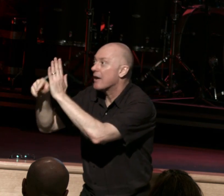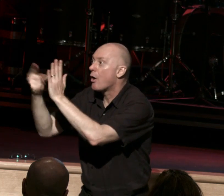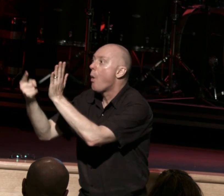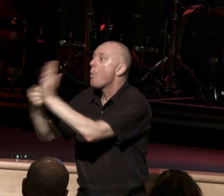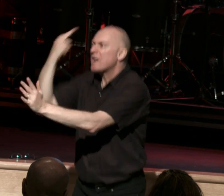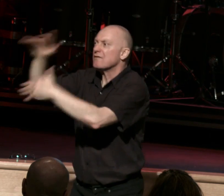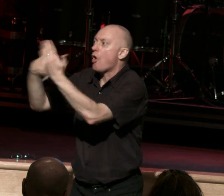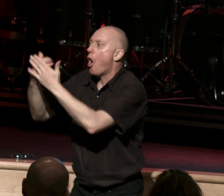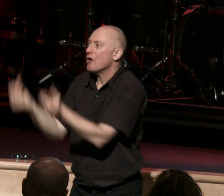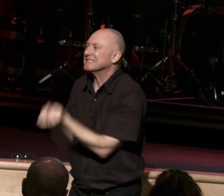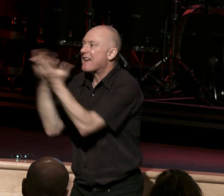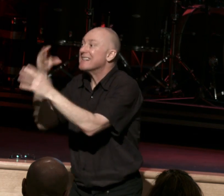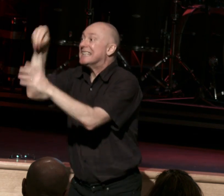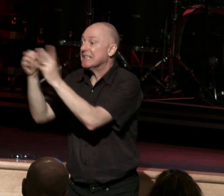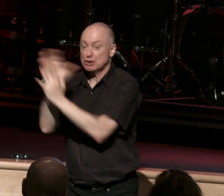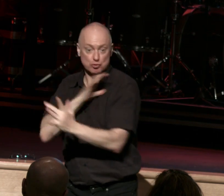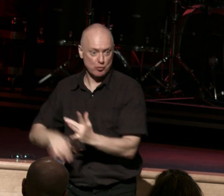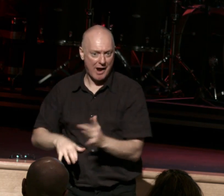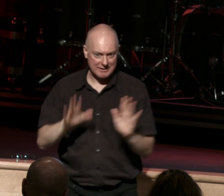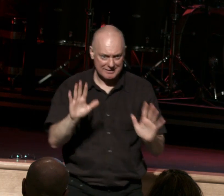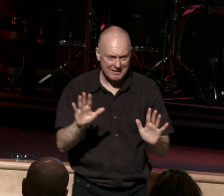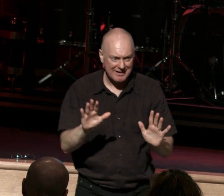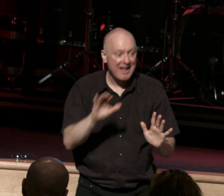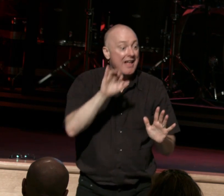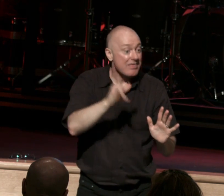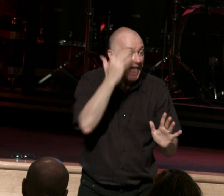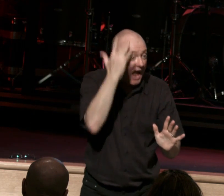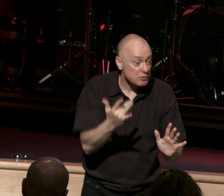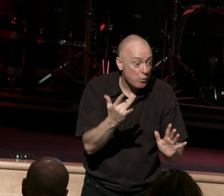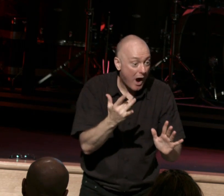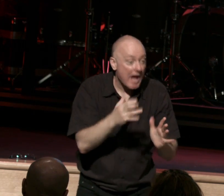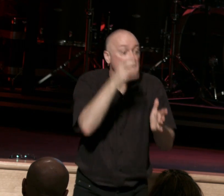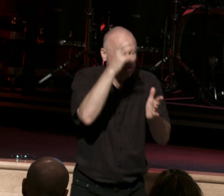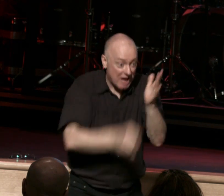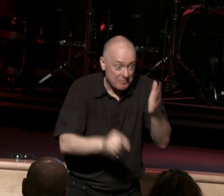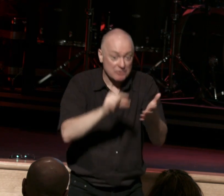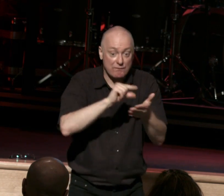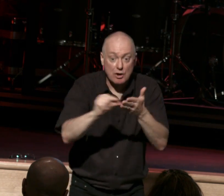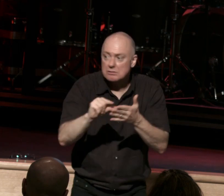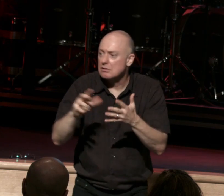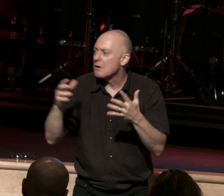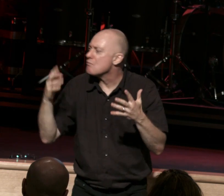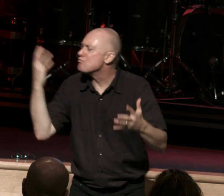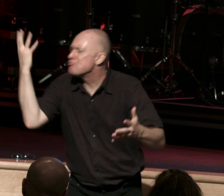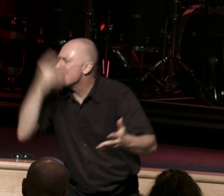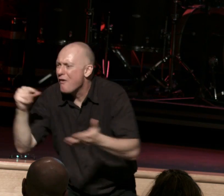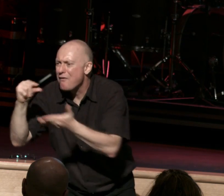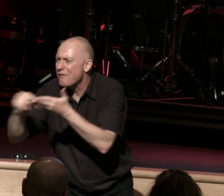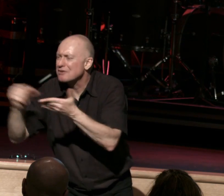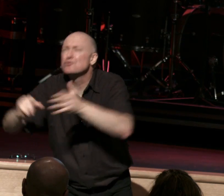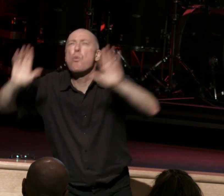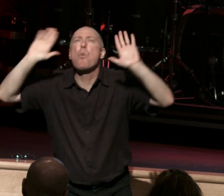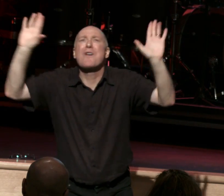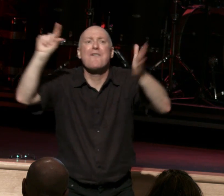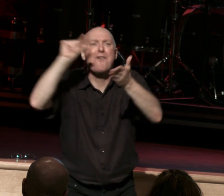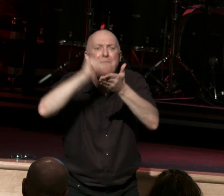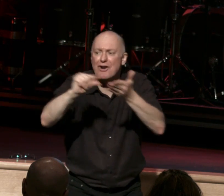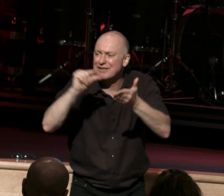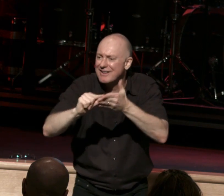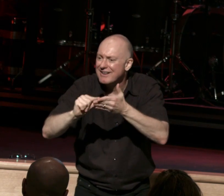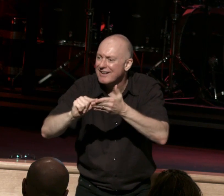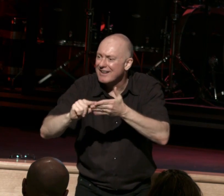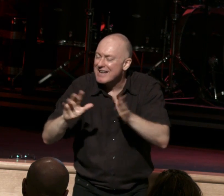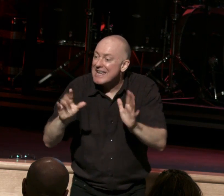once-for-all sacrifice that would come in Jesus Christ. But this is why these chapters and verses are so glorious and so